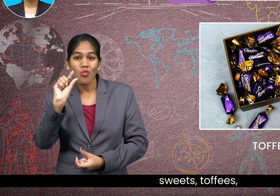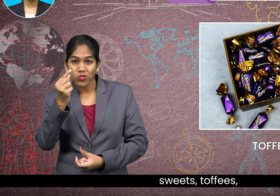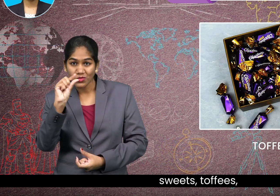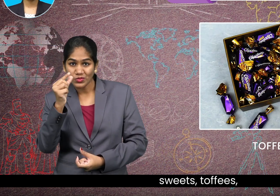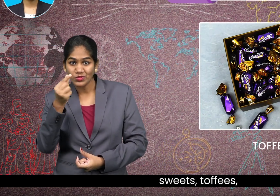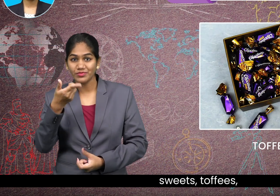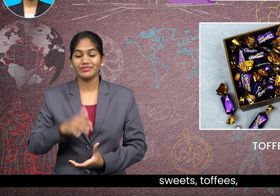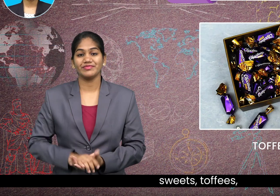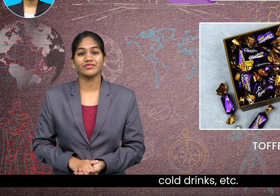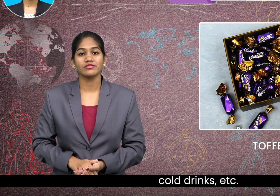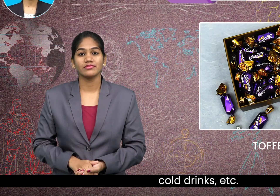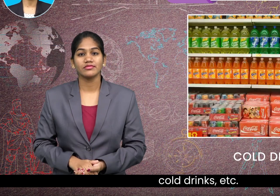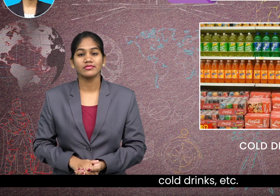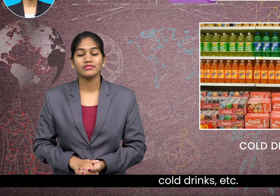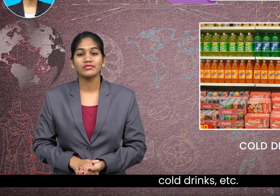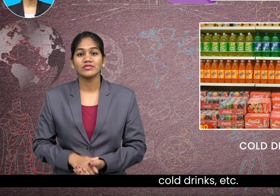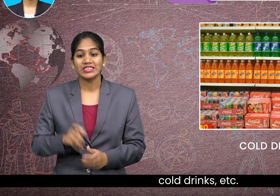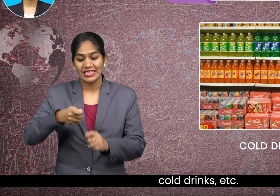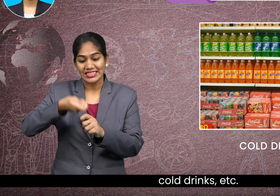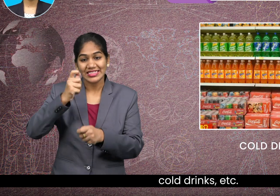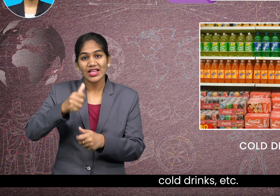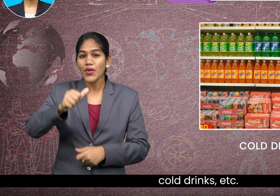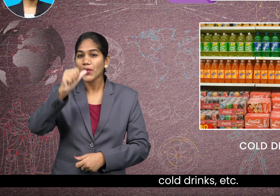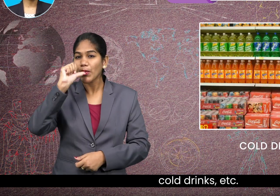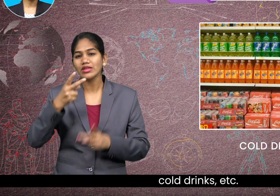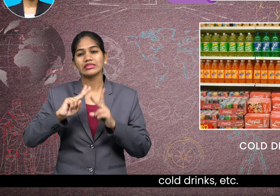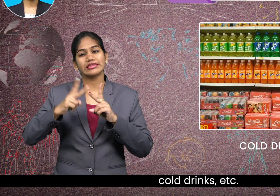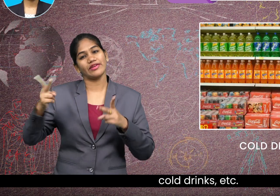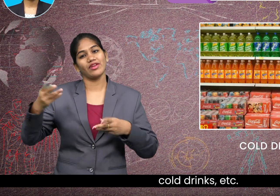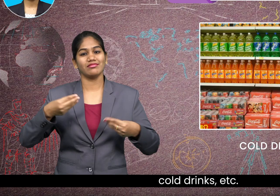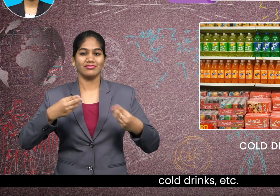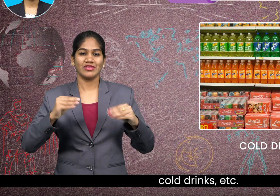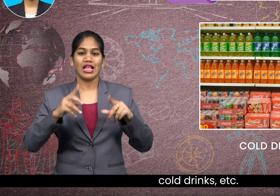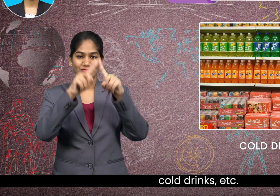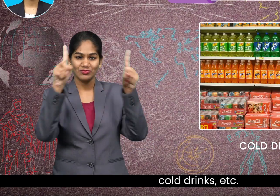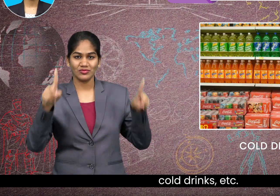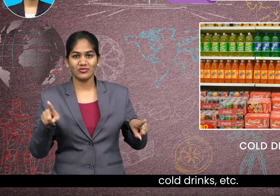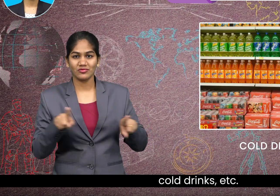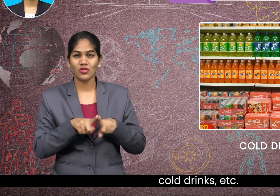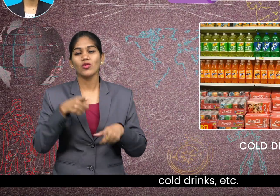toffees, cool drinks, etc.